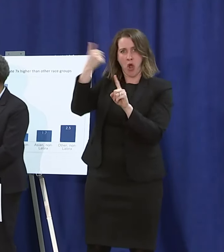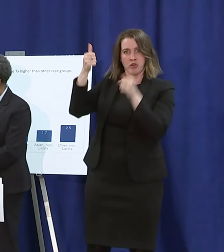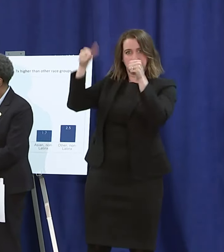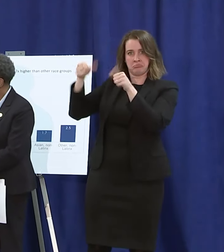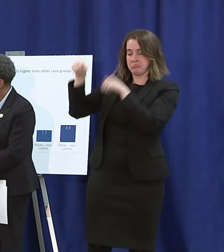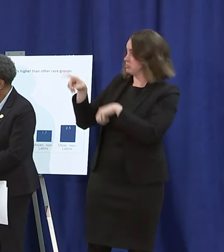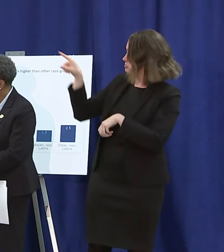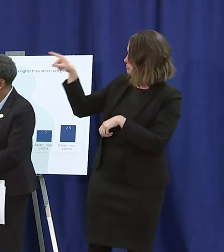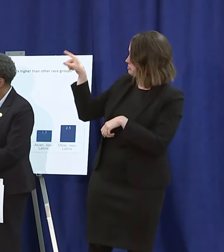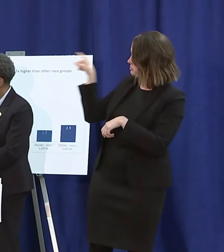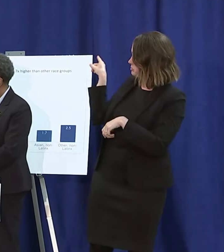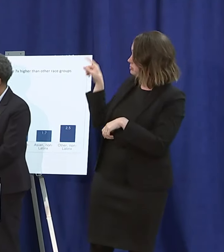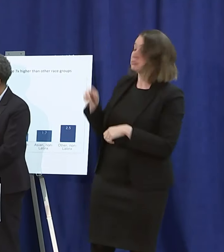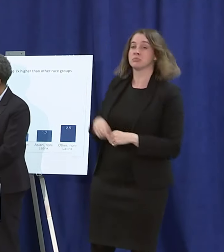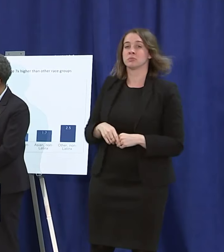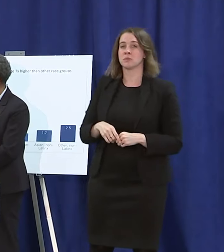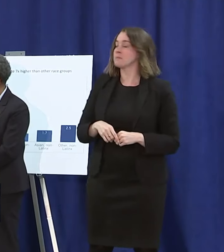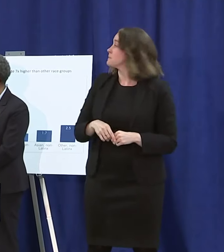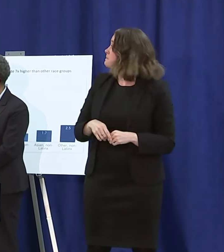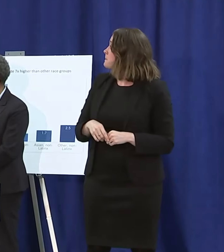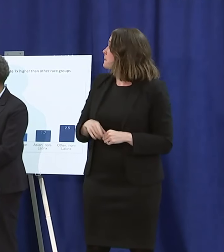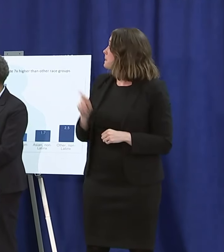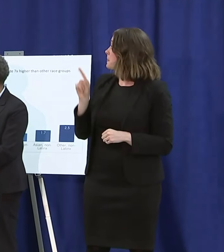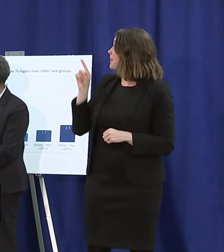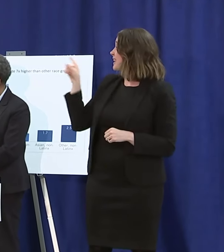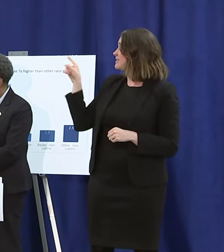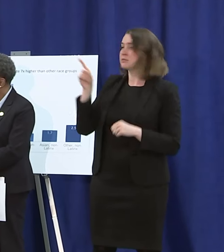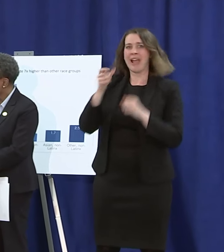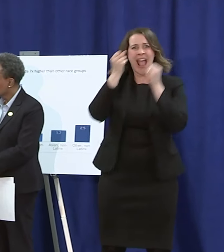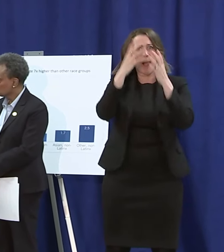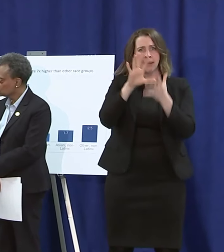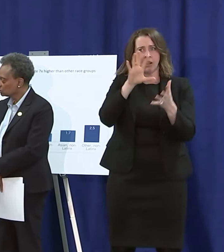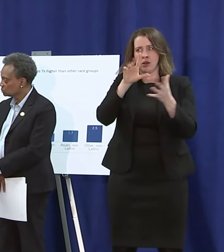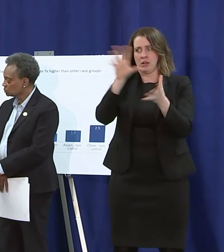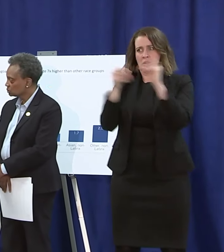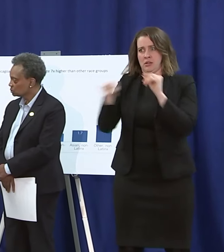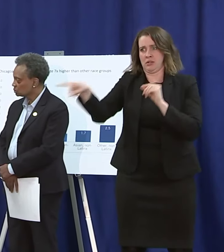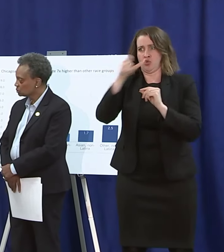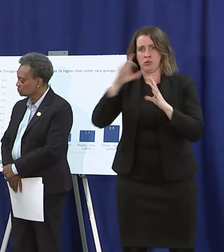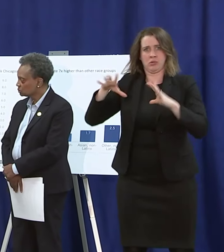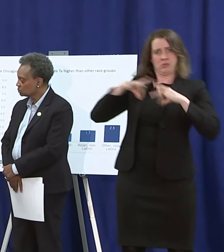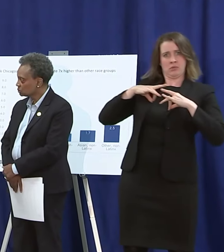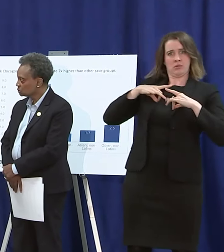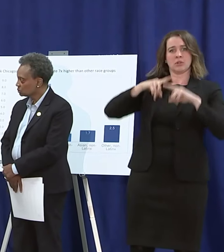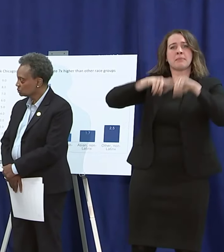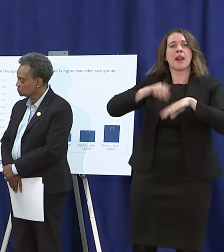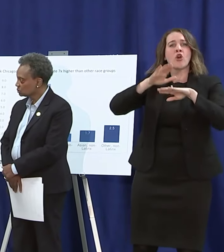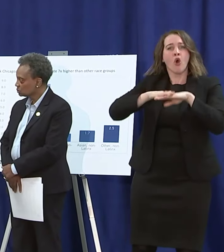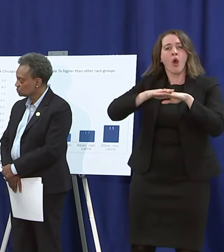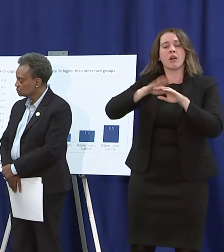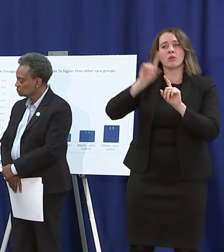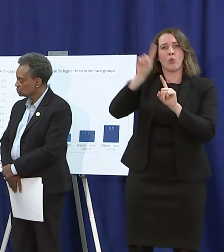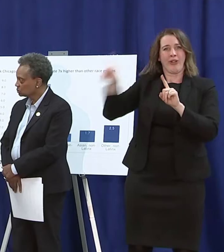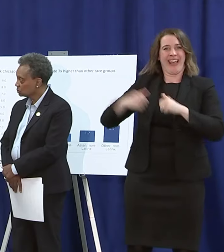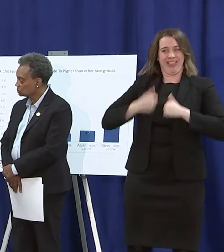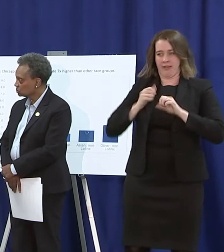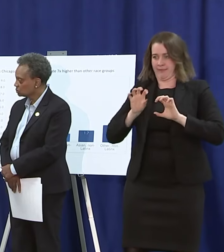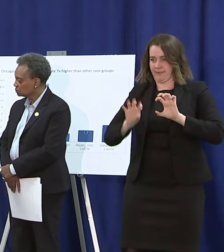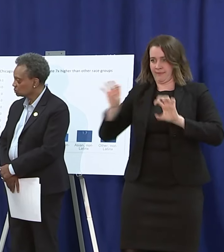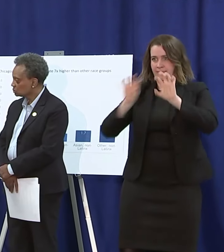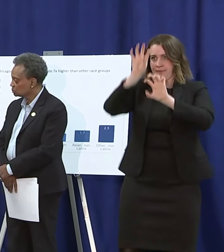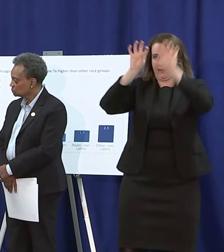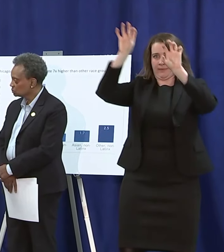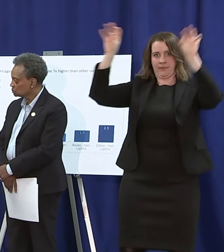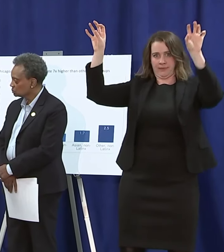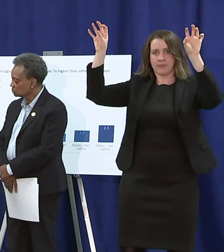about Chicago's case counts by zip code. These are just the numbers of individuals in each zip code that have